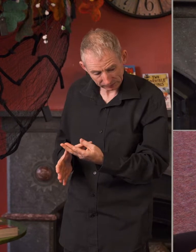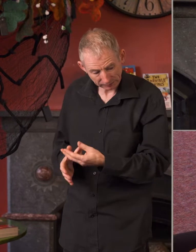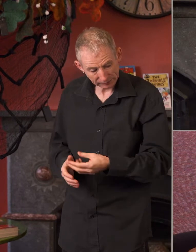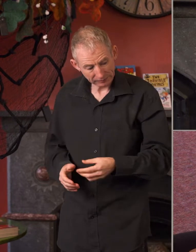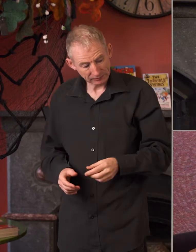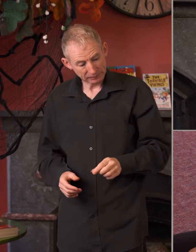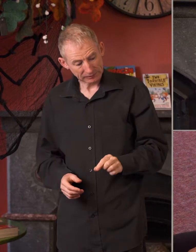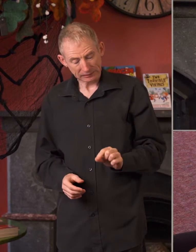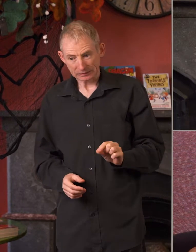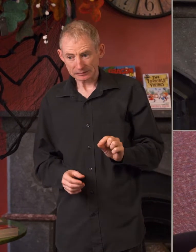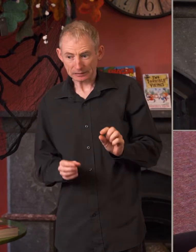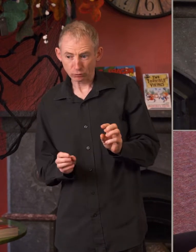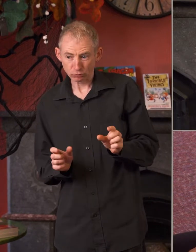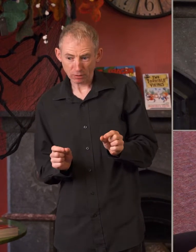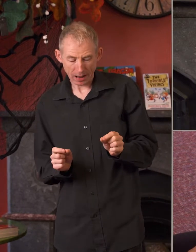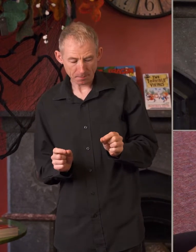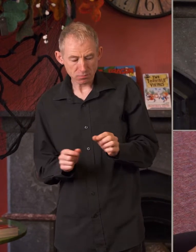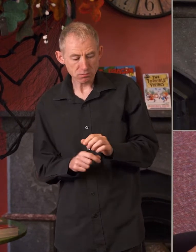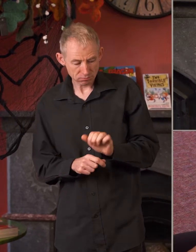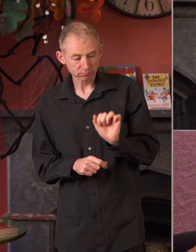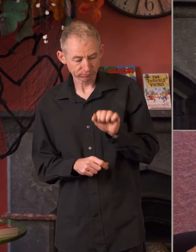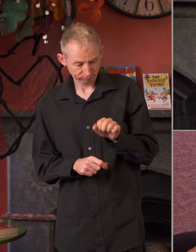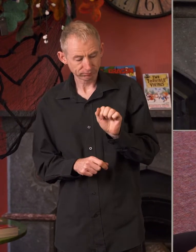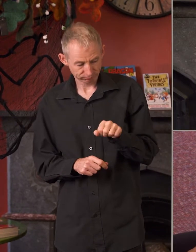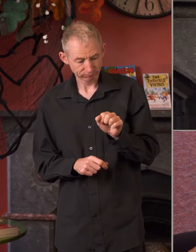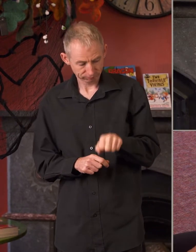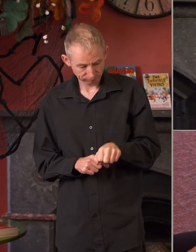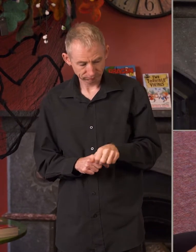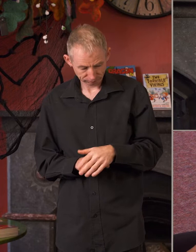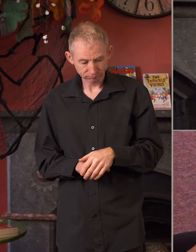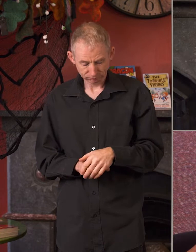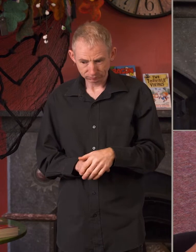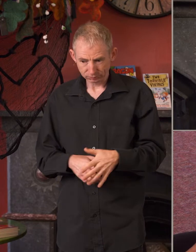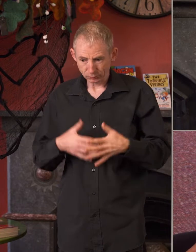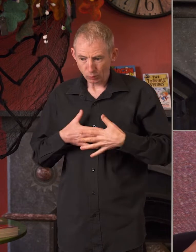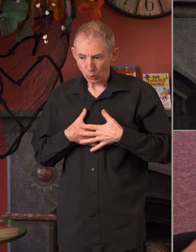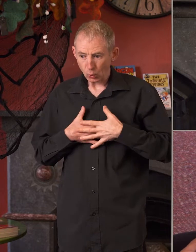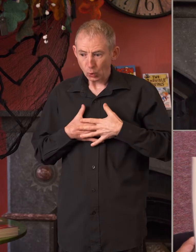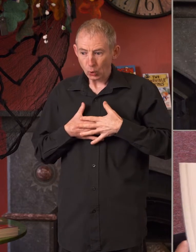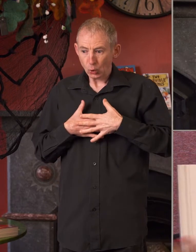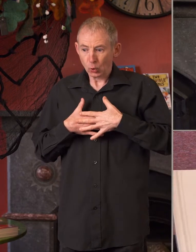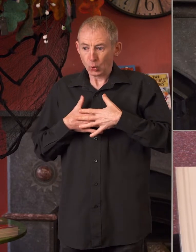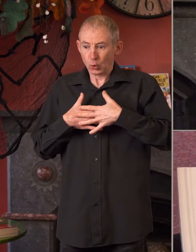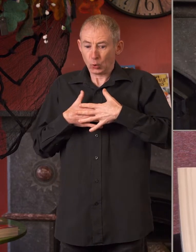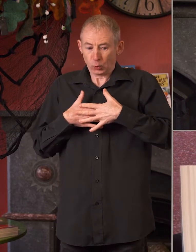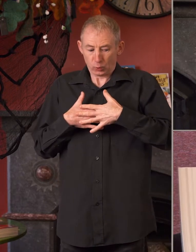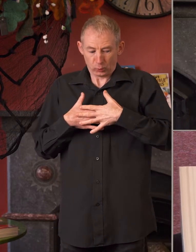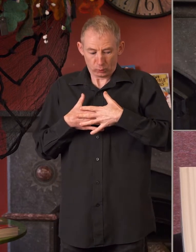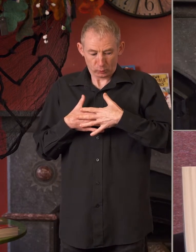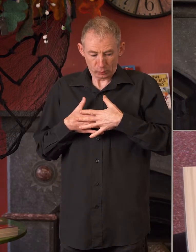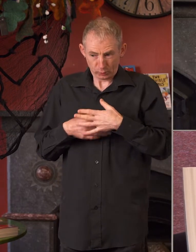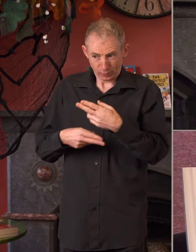Crab. Little Crab nods. They take a deep breath. Here it